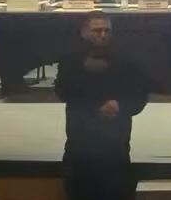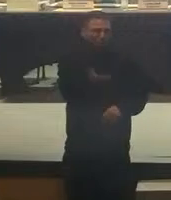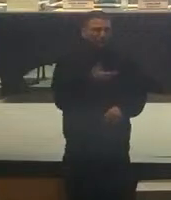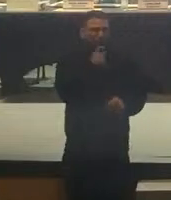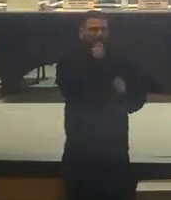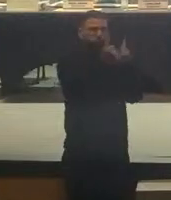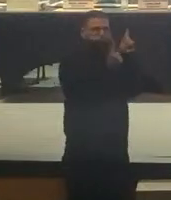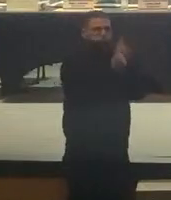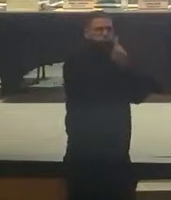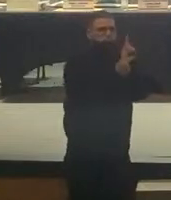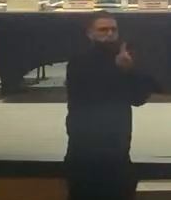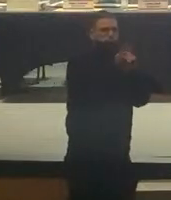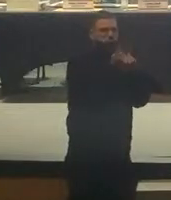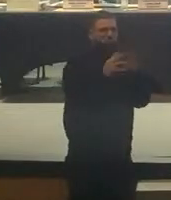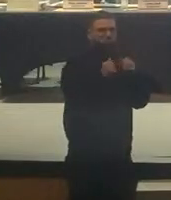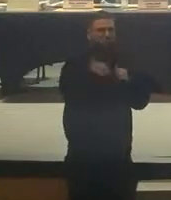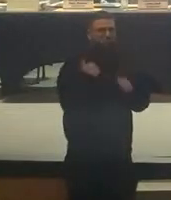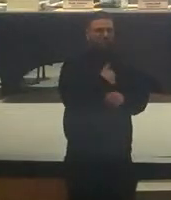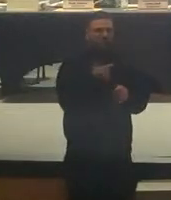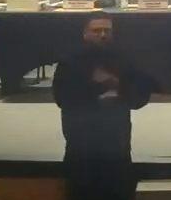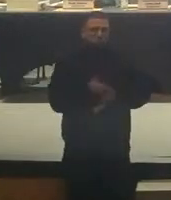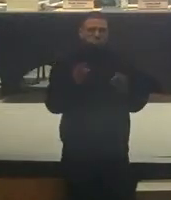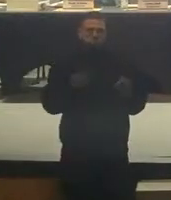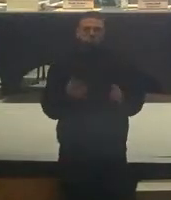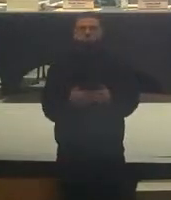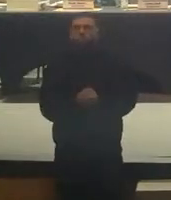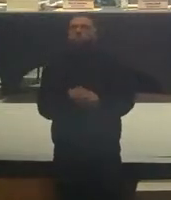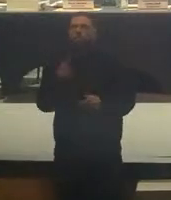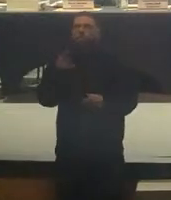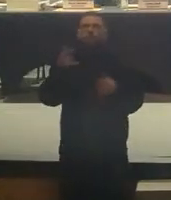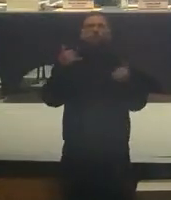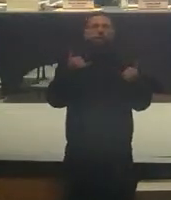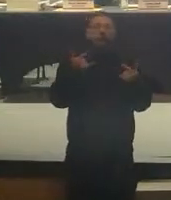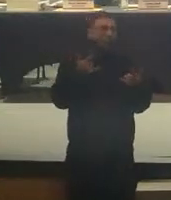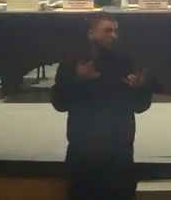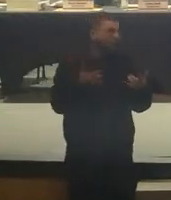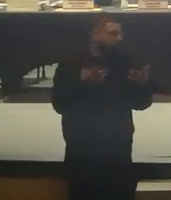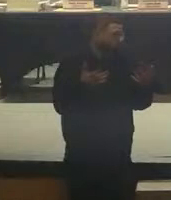guys. But with that, I'm sorry, did I have a motion for adjournment?